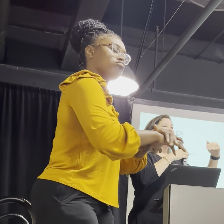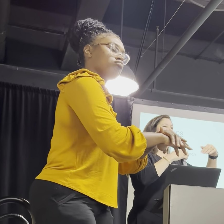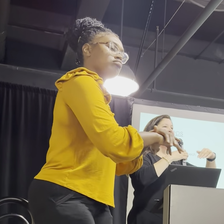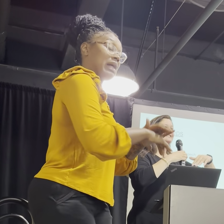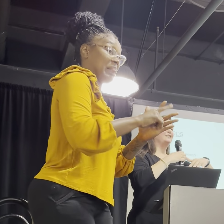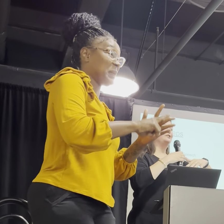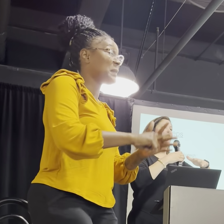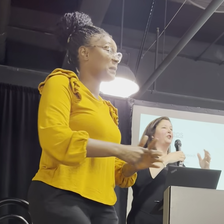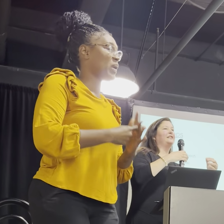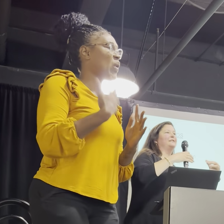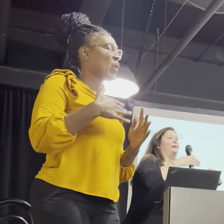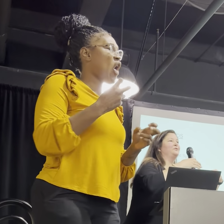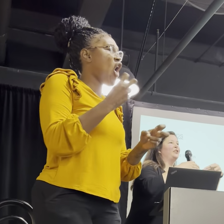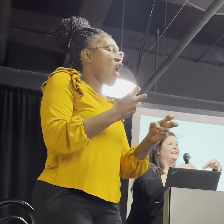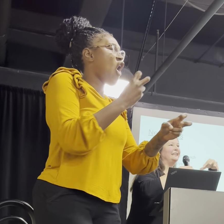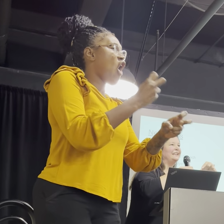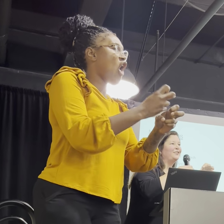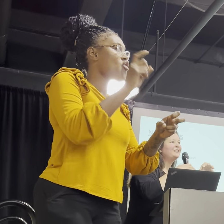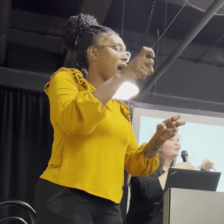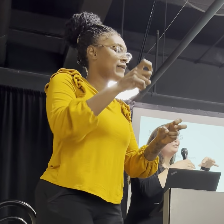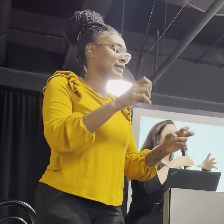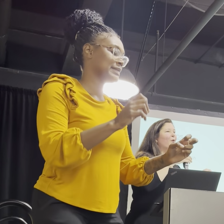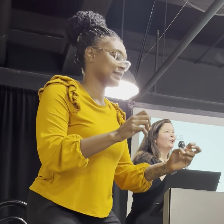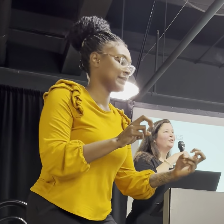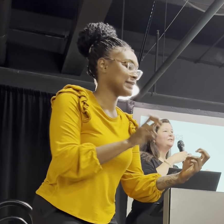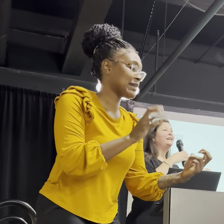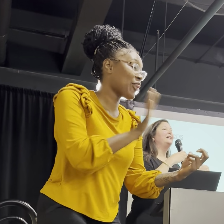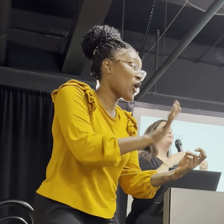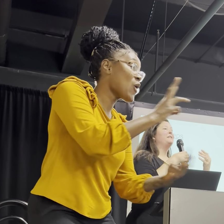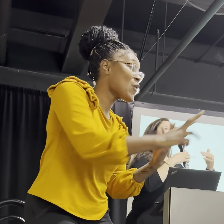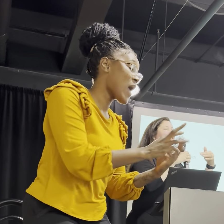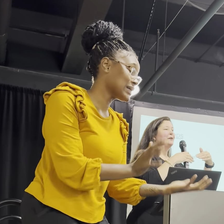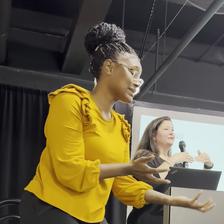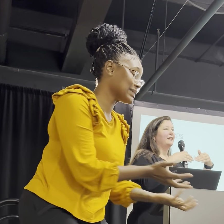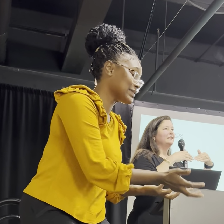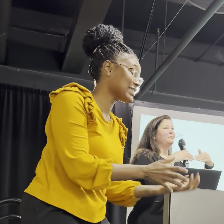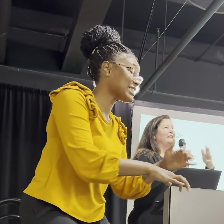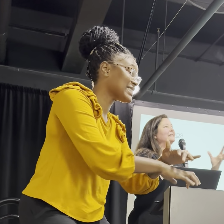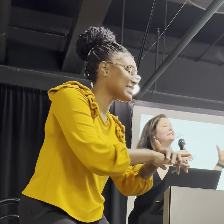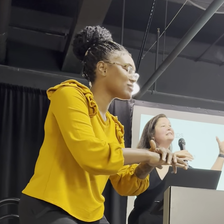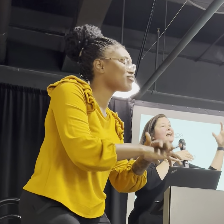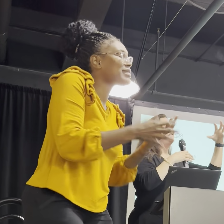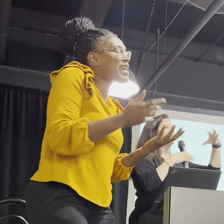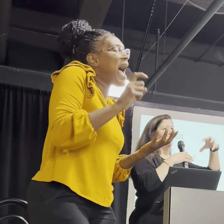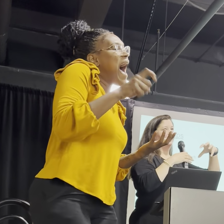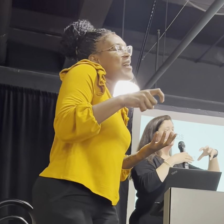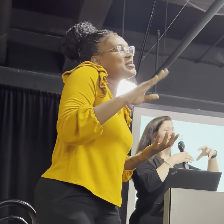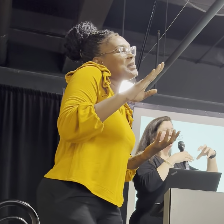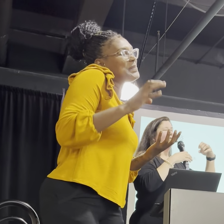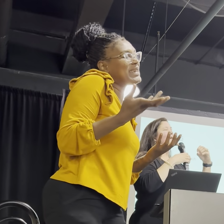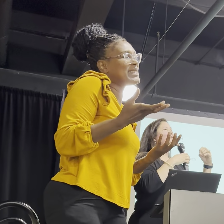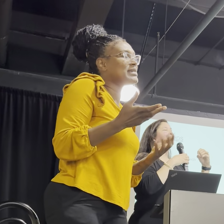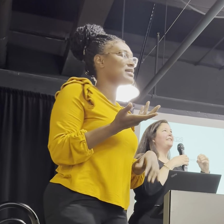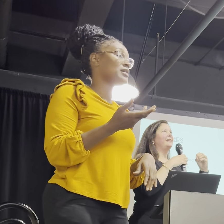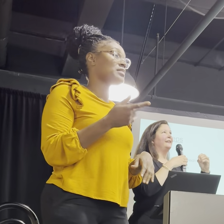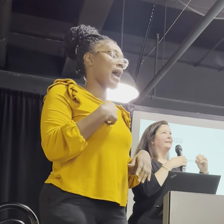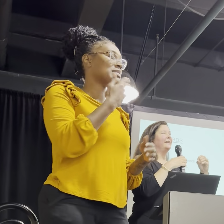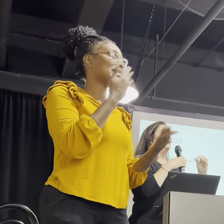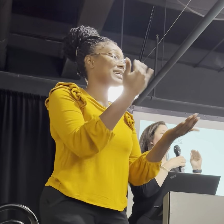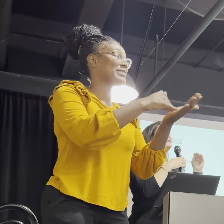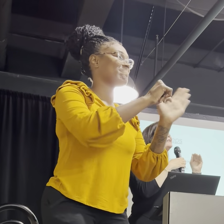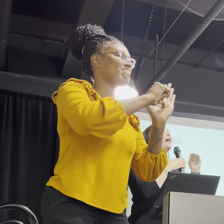the beginning, it's hard, and sometimes you gotta get down in their little world, but that's how it's got to be. It's never, and let me say